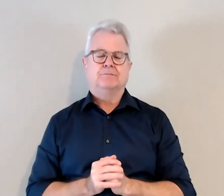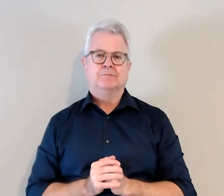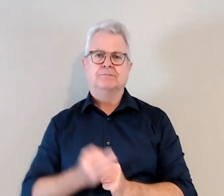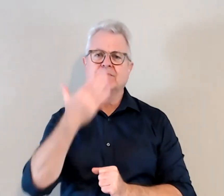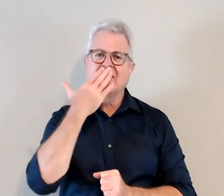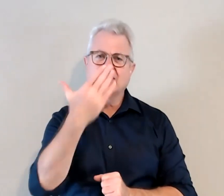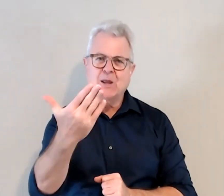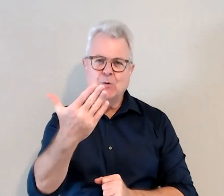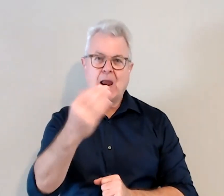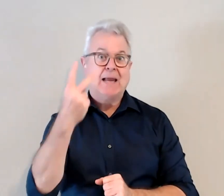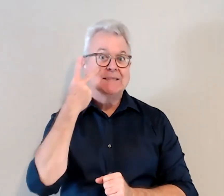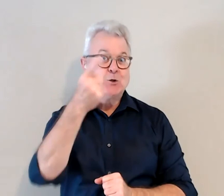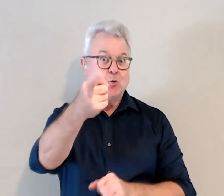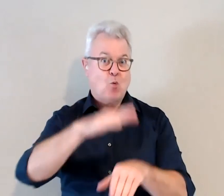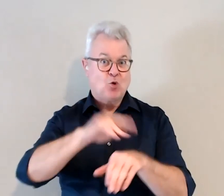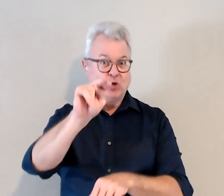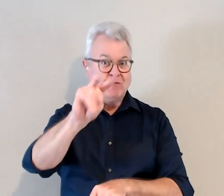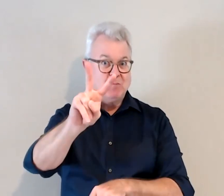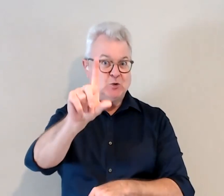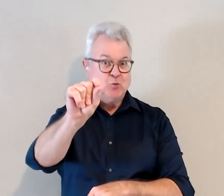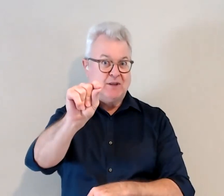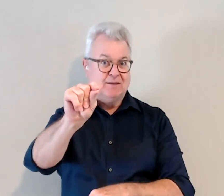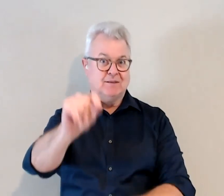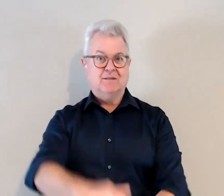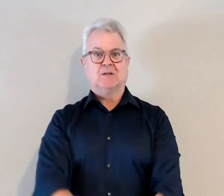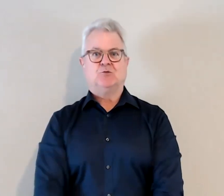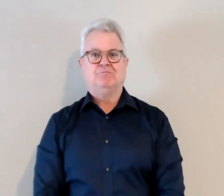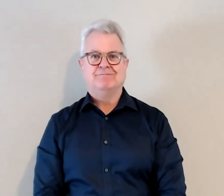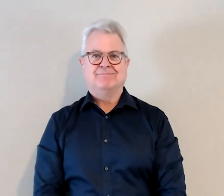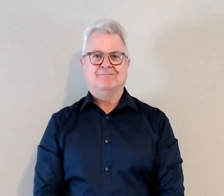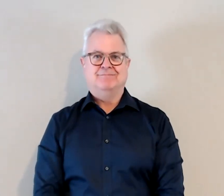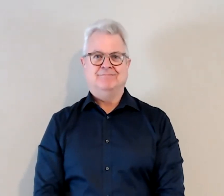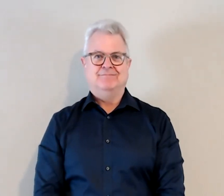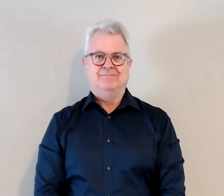Thank you. And I hope to see you there on November the 20th.